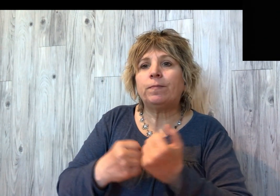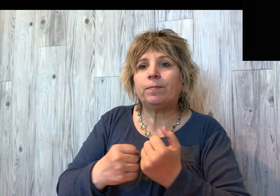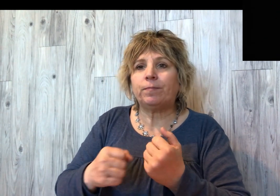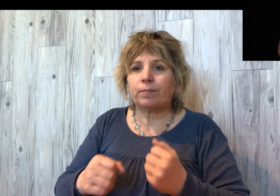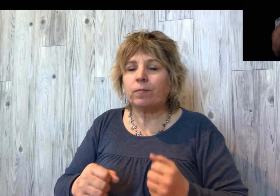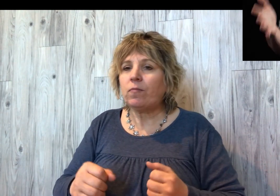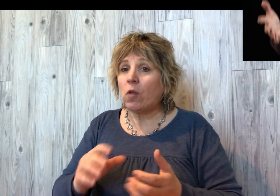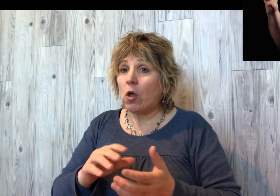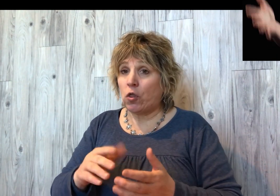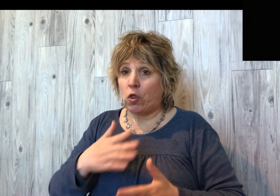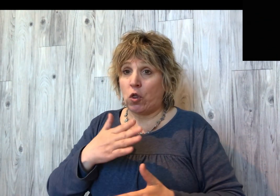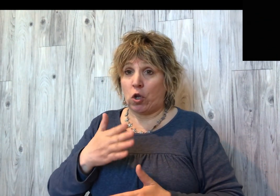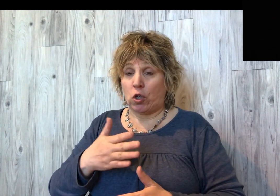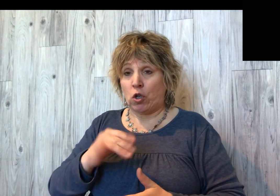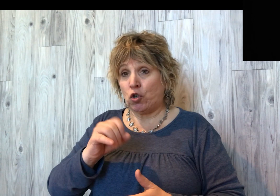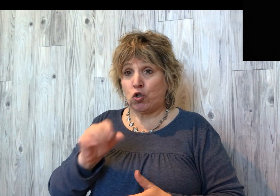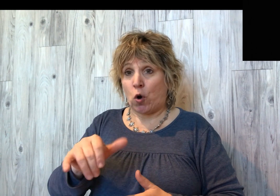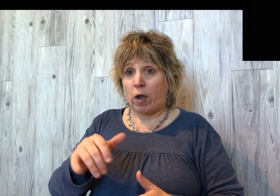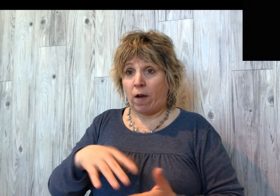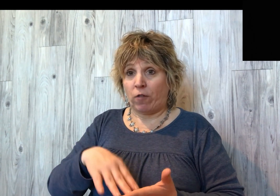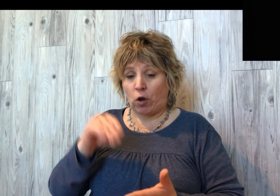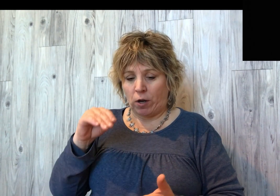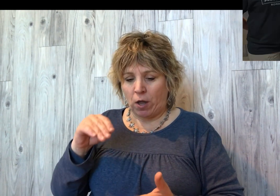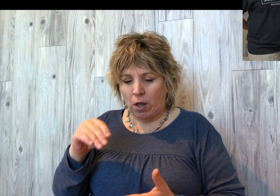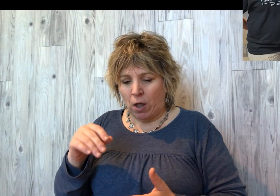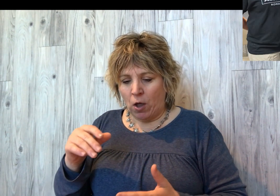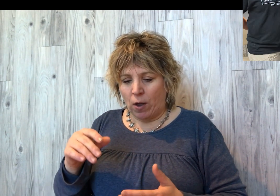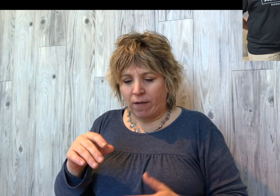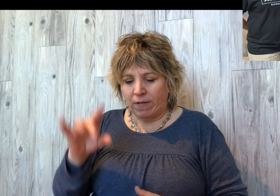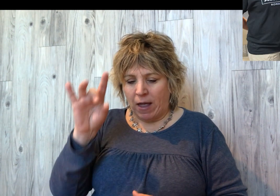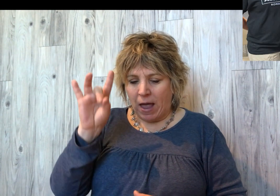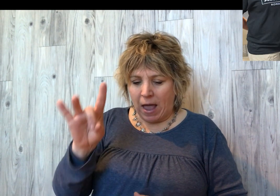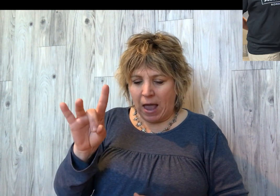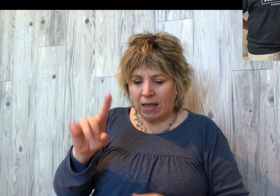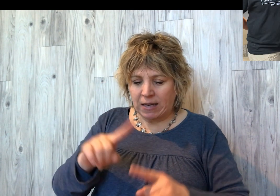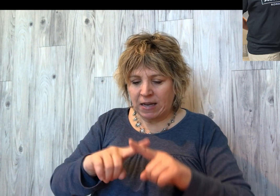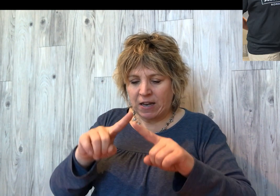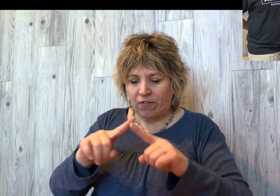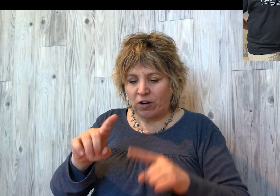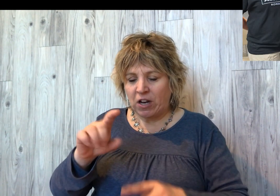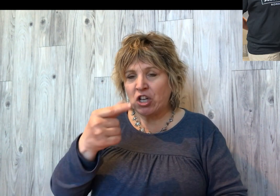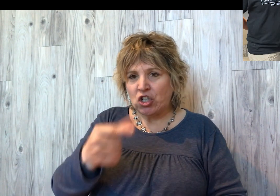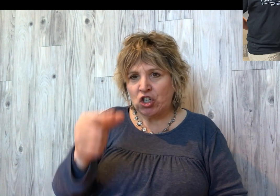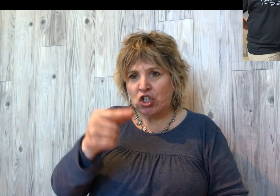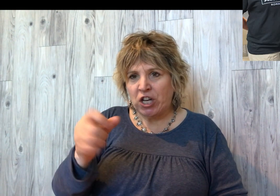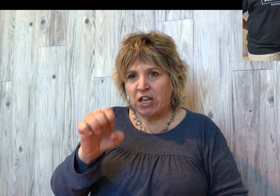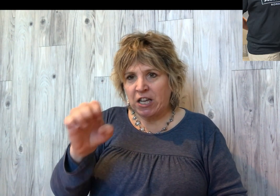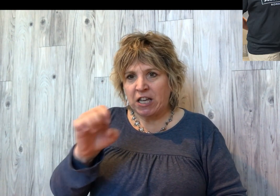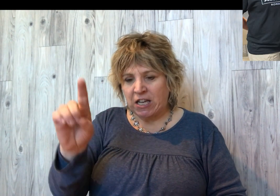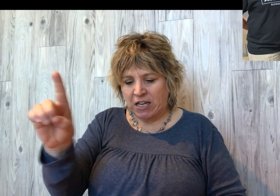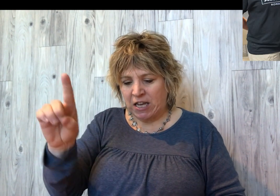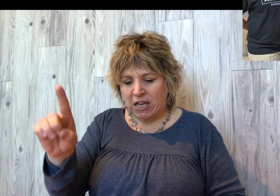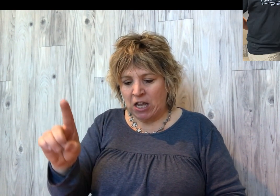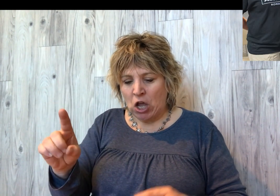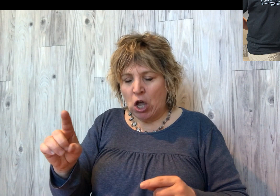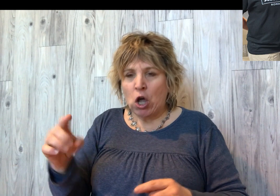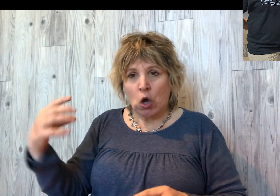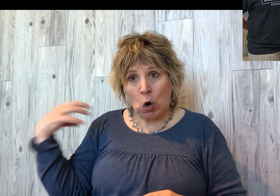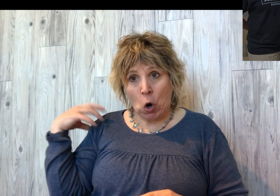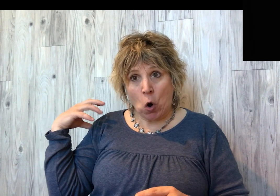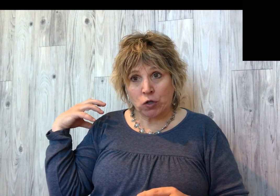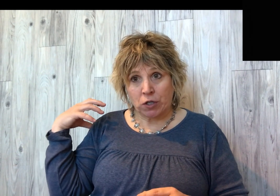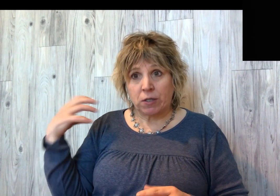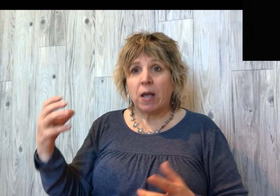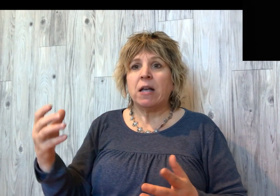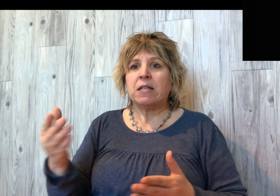supported, experience the joy of learning in a faith-based environment. We currently have 8 active GED coaches working with 10 students who are participating in our